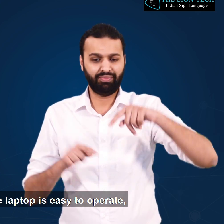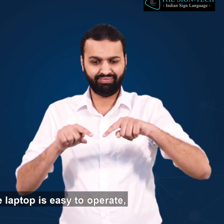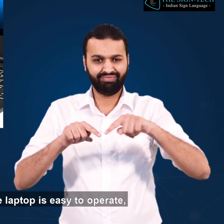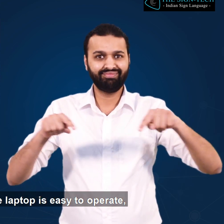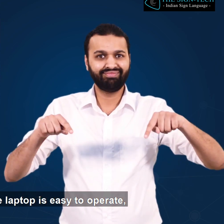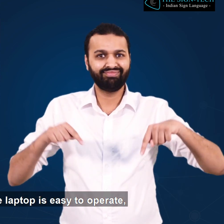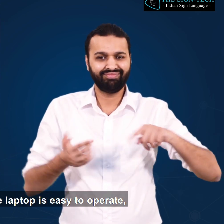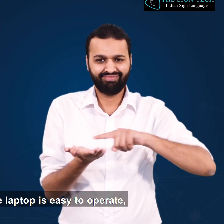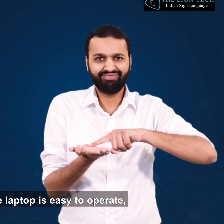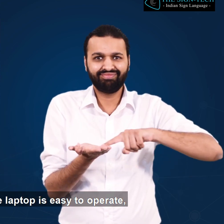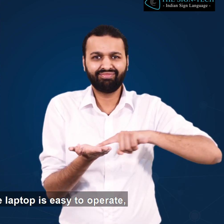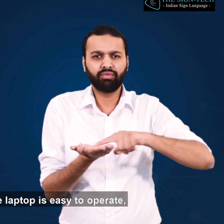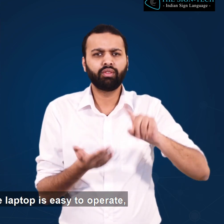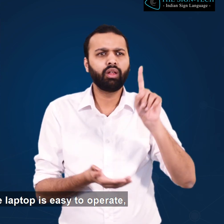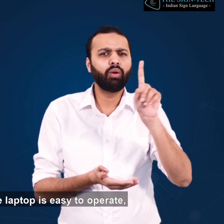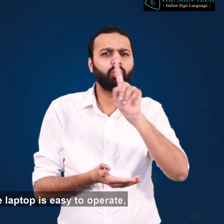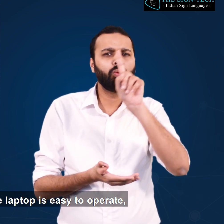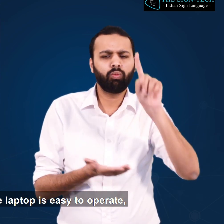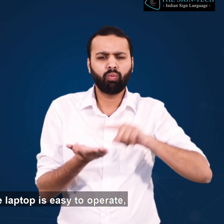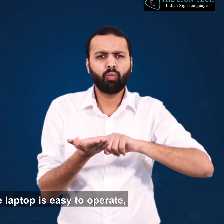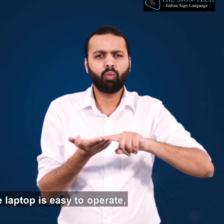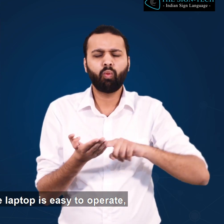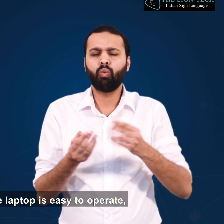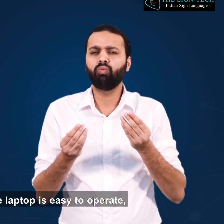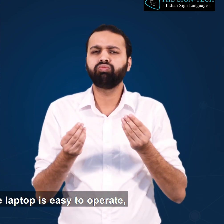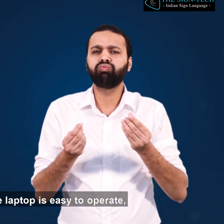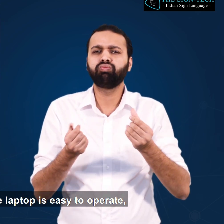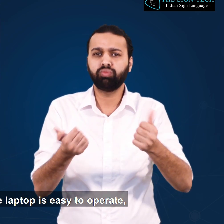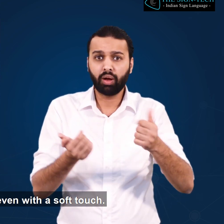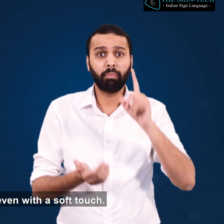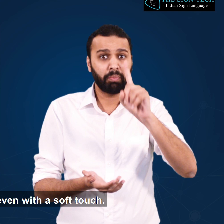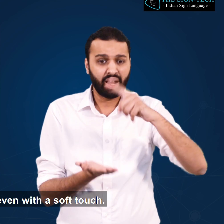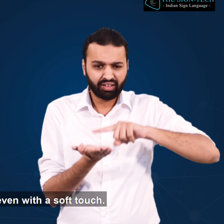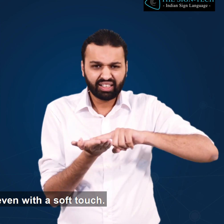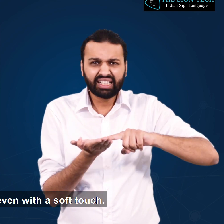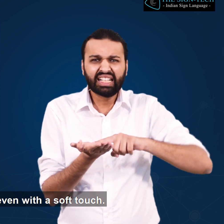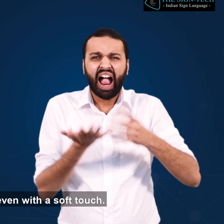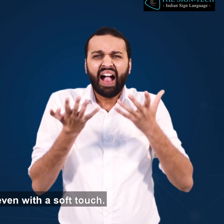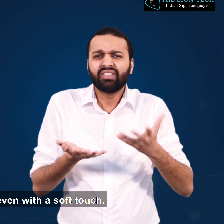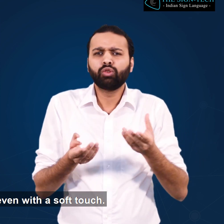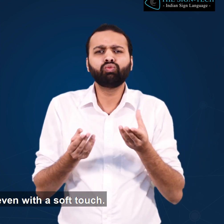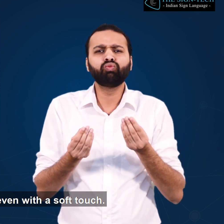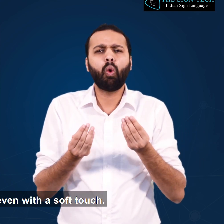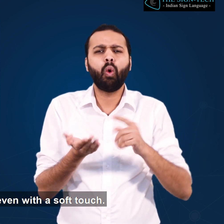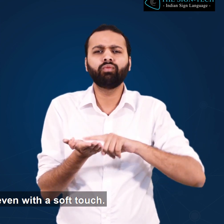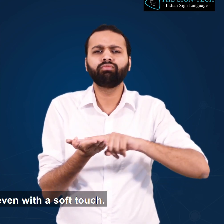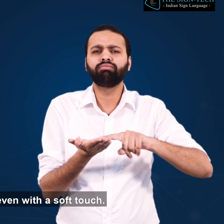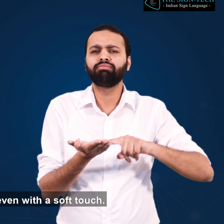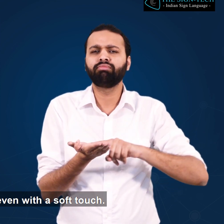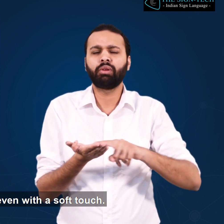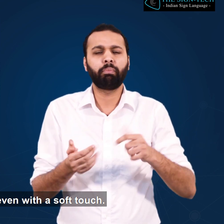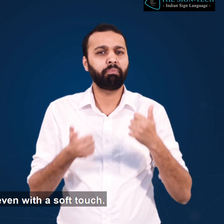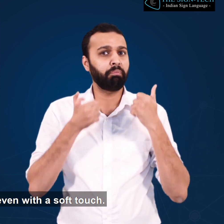The touchpad on the laptop is easy to operate. And works well even with a soft touch.